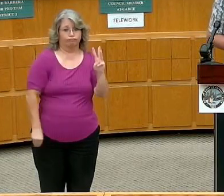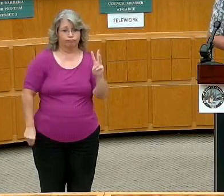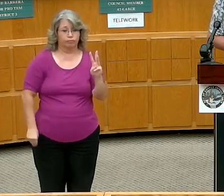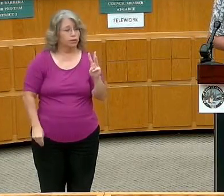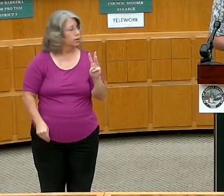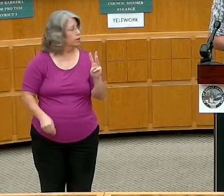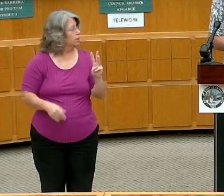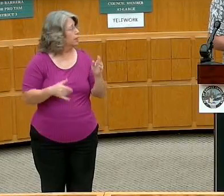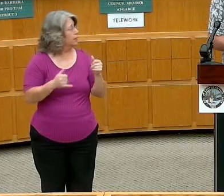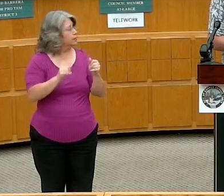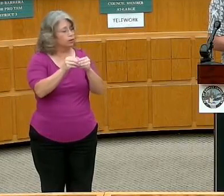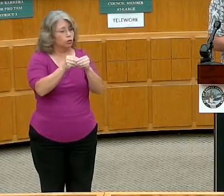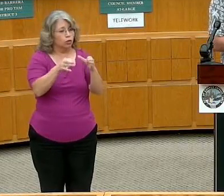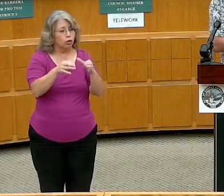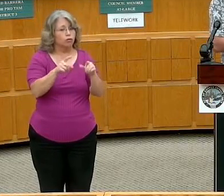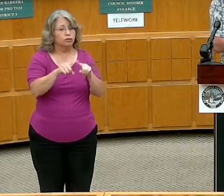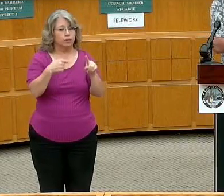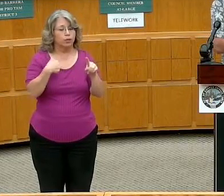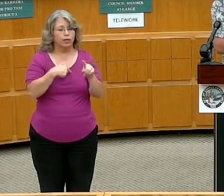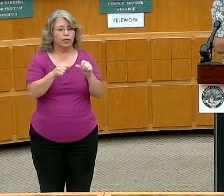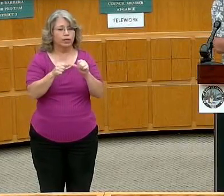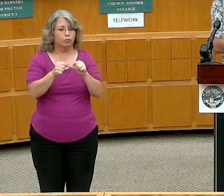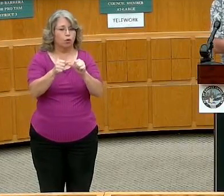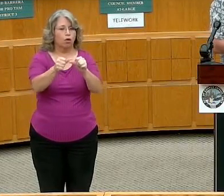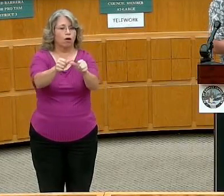we can push it out into the future a little bit more.